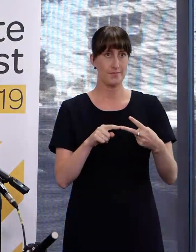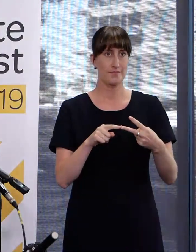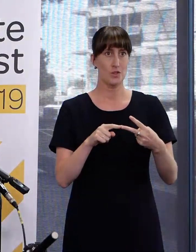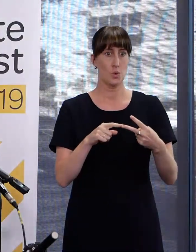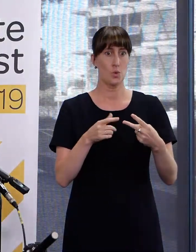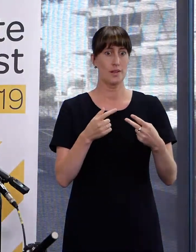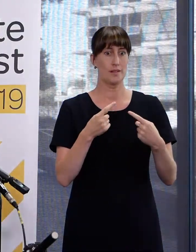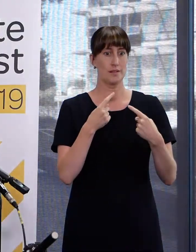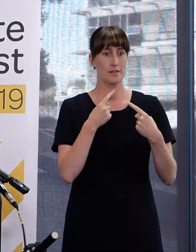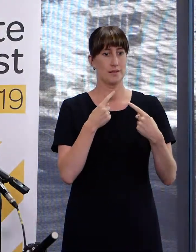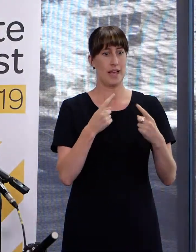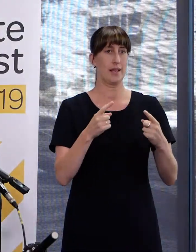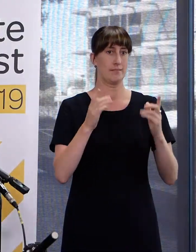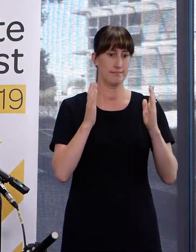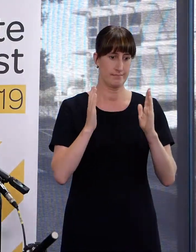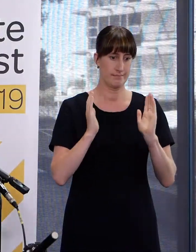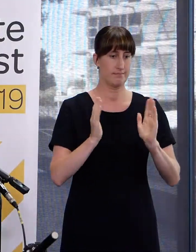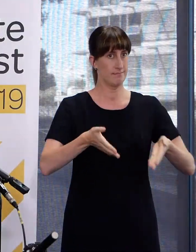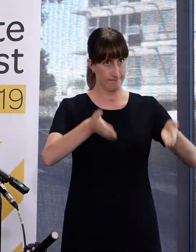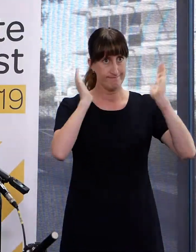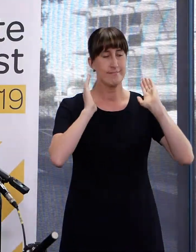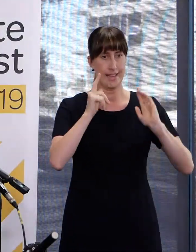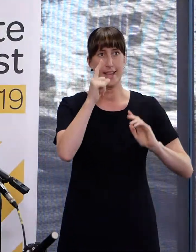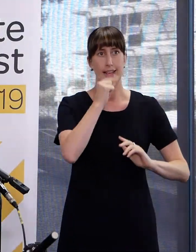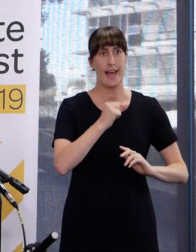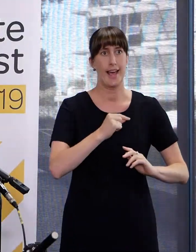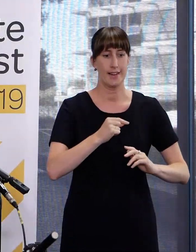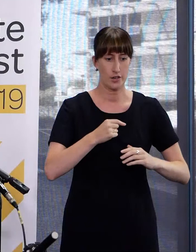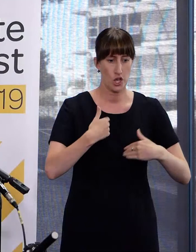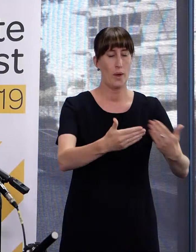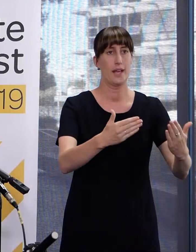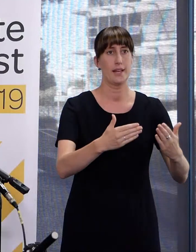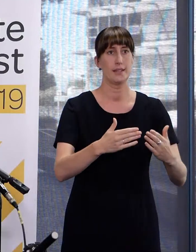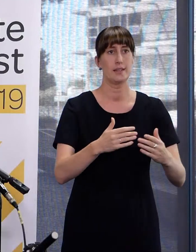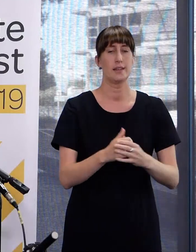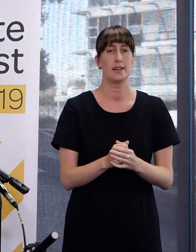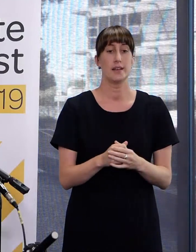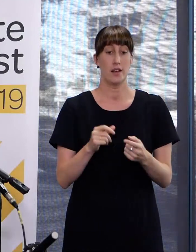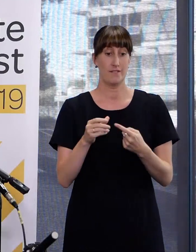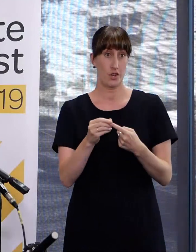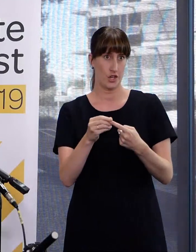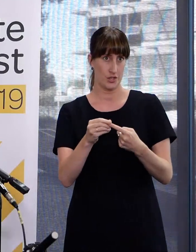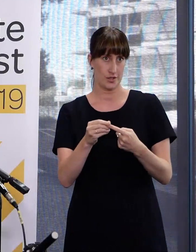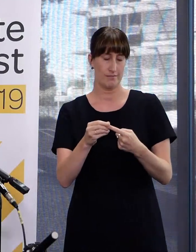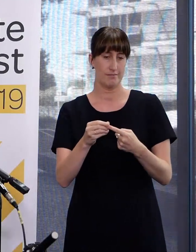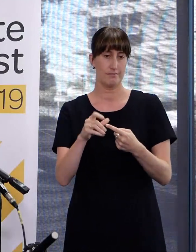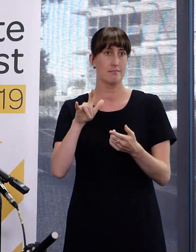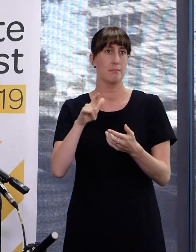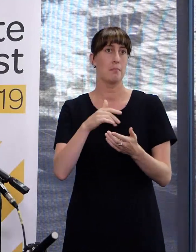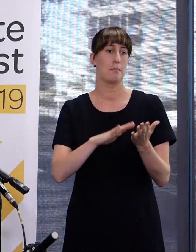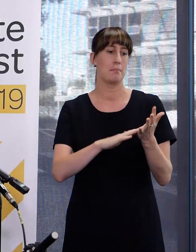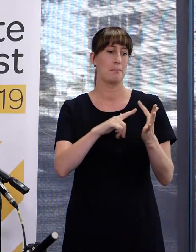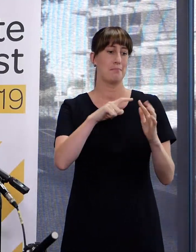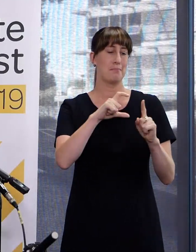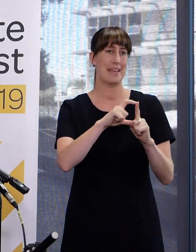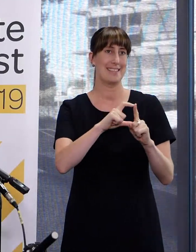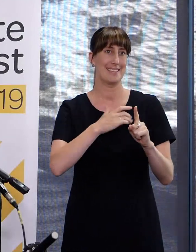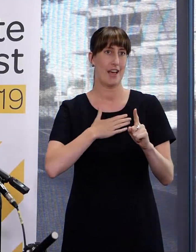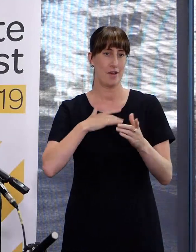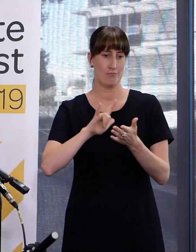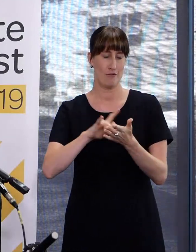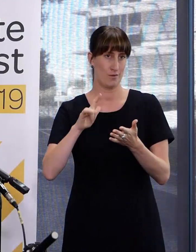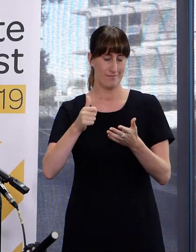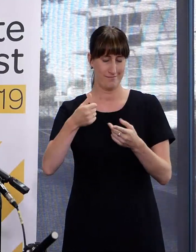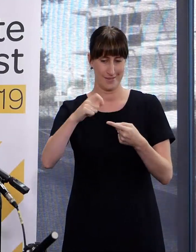green button. The first is, of course, getting the approval, which we've now got from Medsafe. And the second is we've got a framework which we're